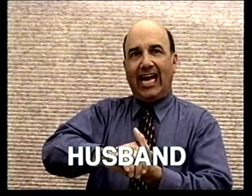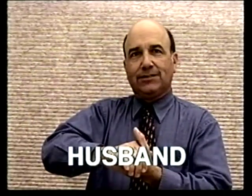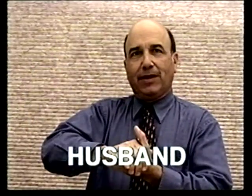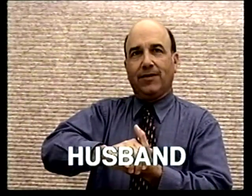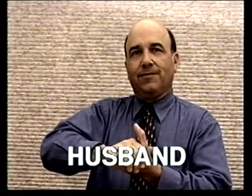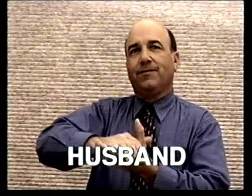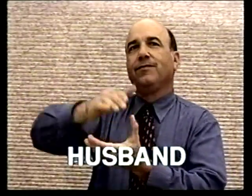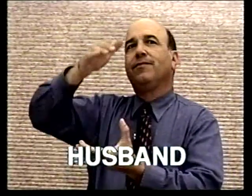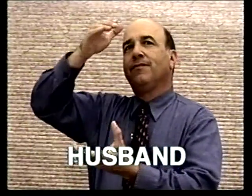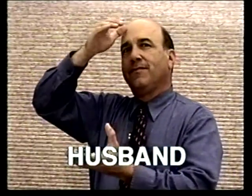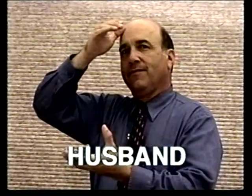Husband.